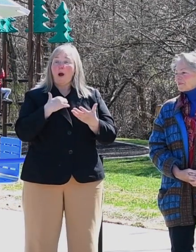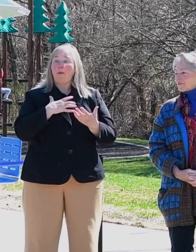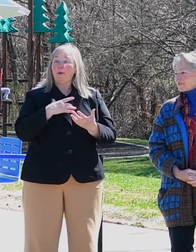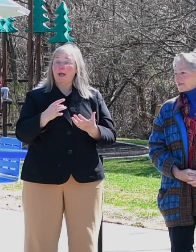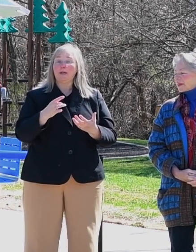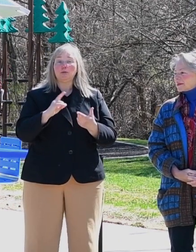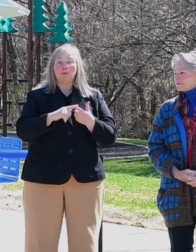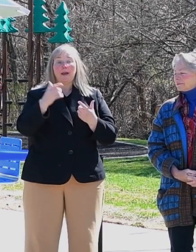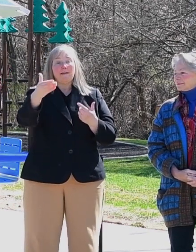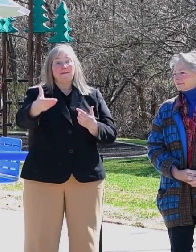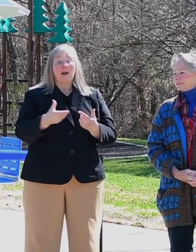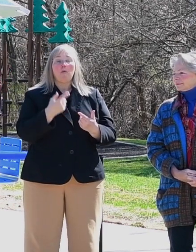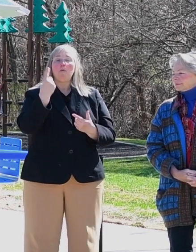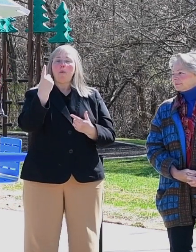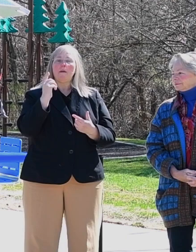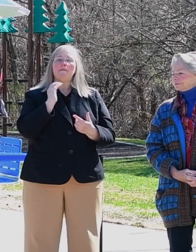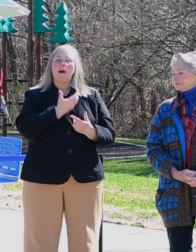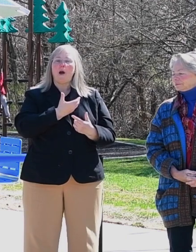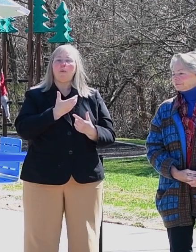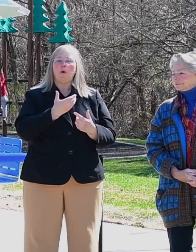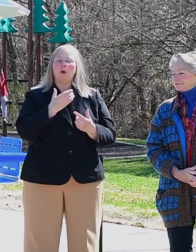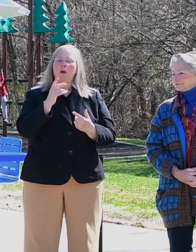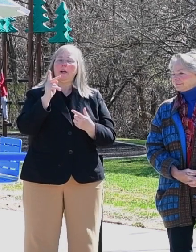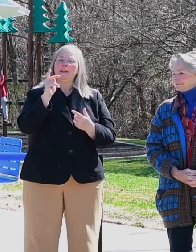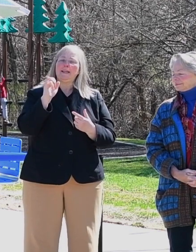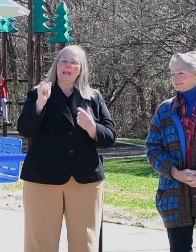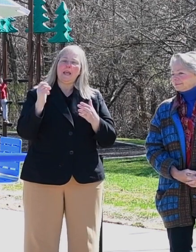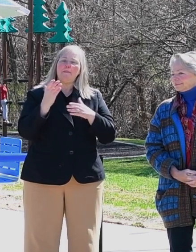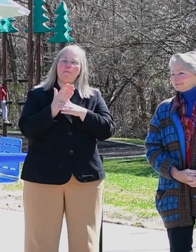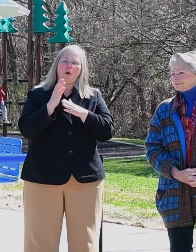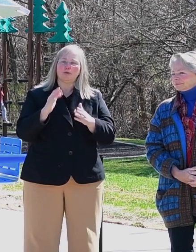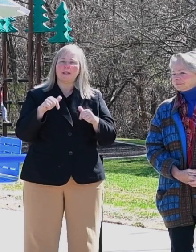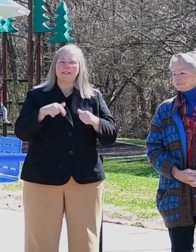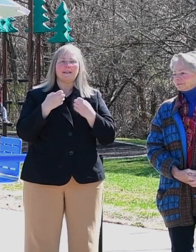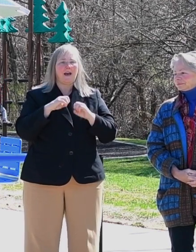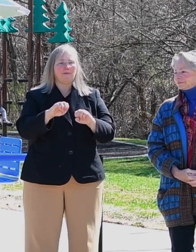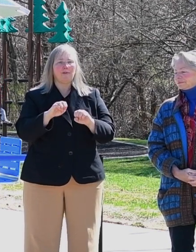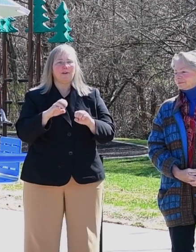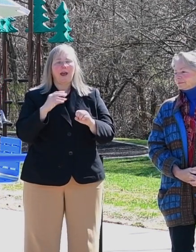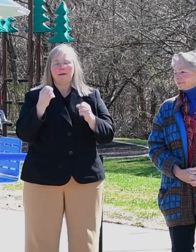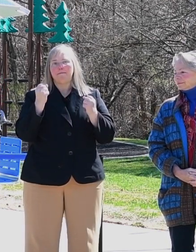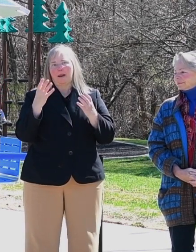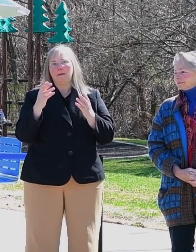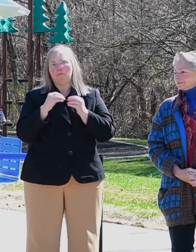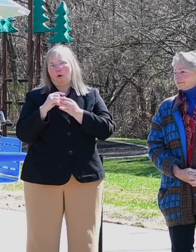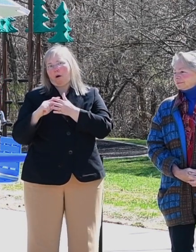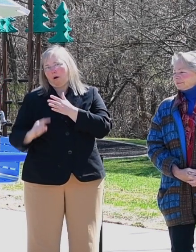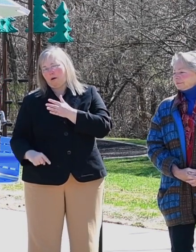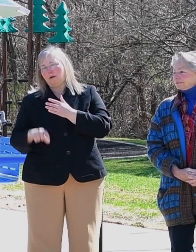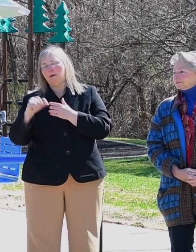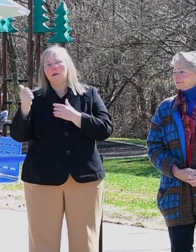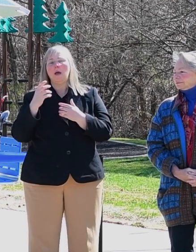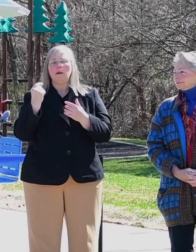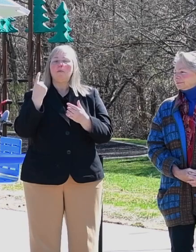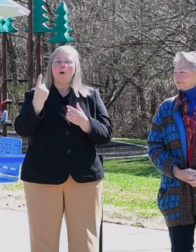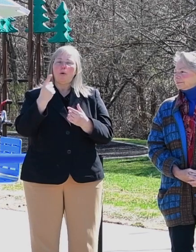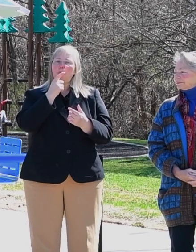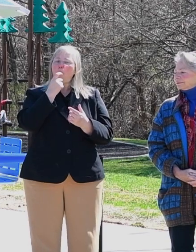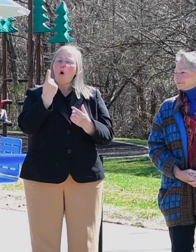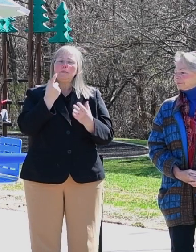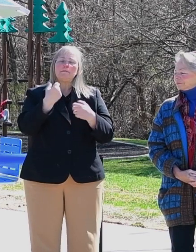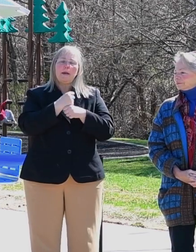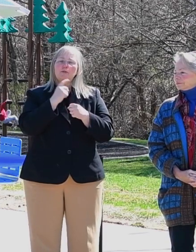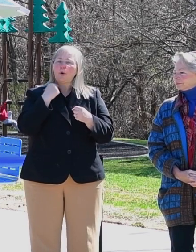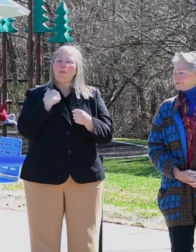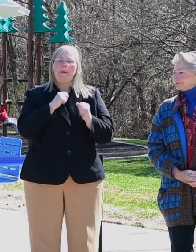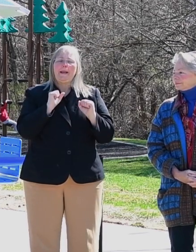to invite up one of our key partners in this effort and many more, and one who always makes sure that we